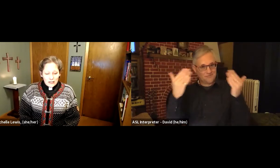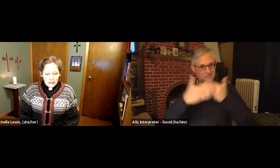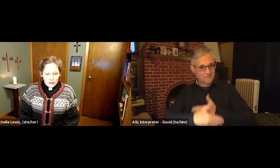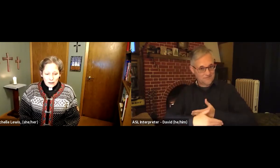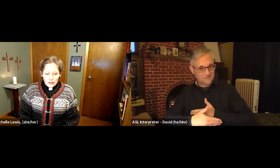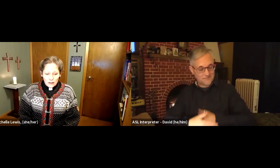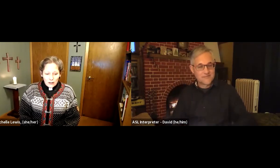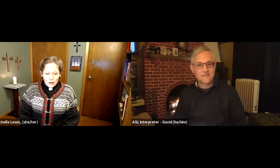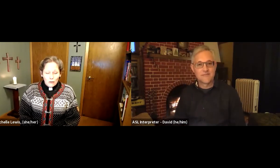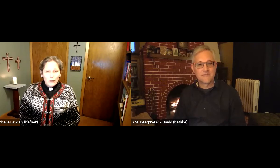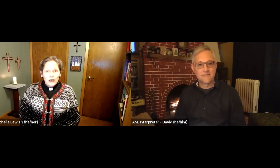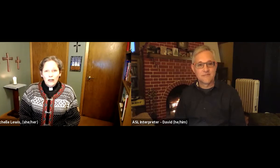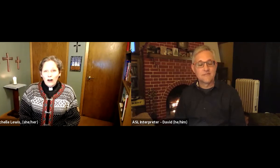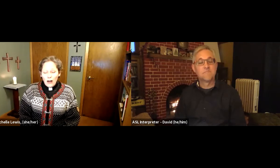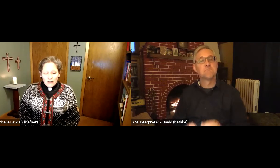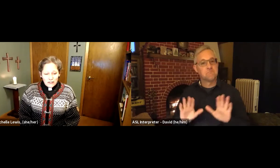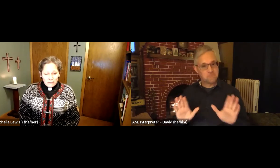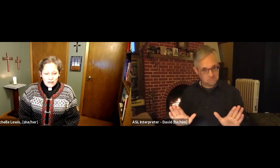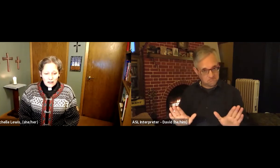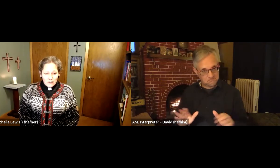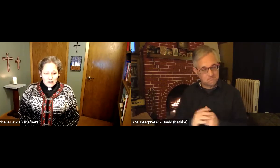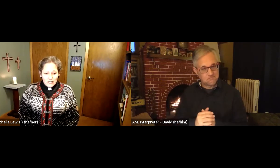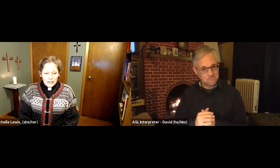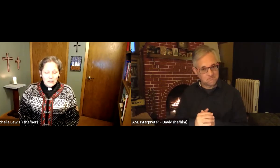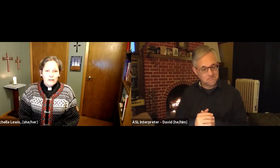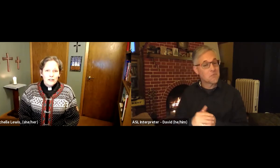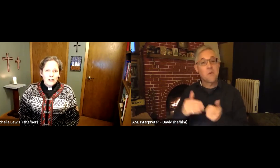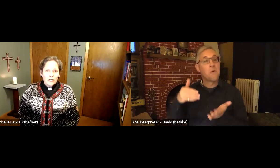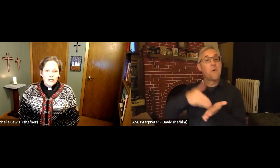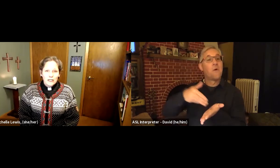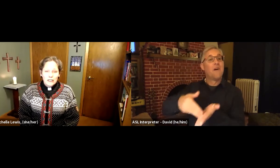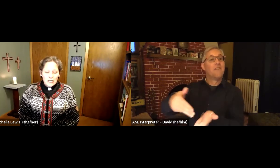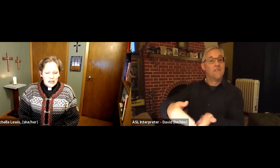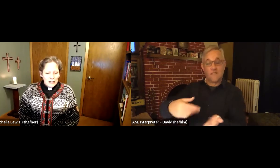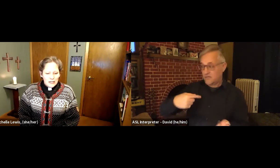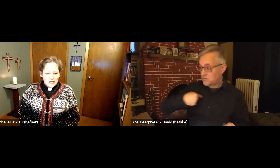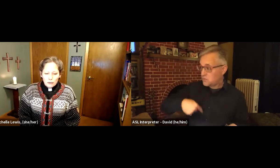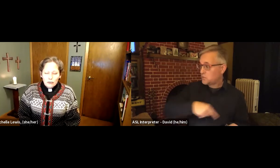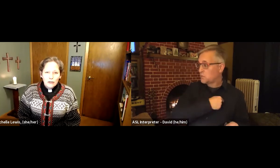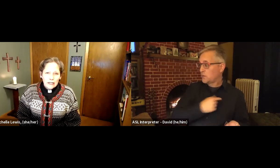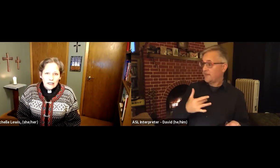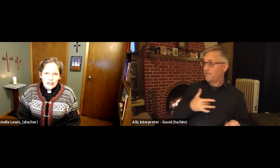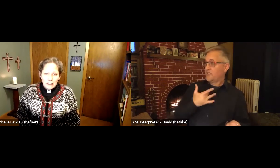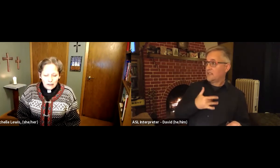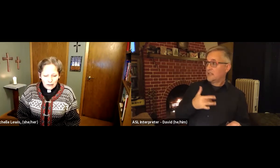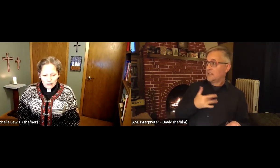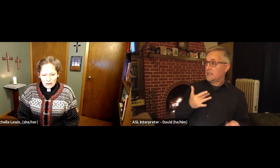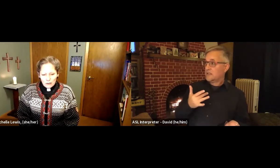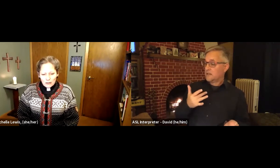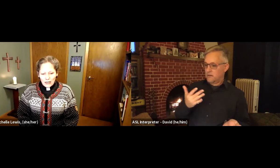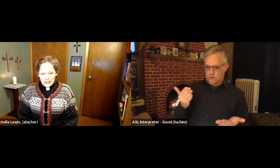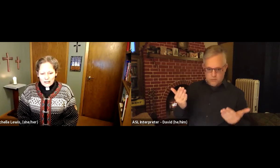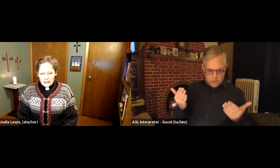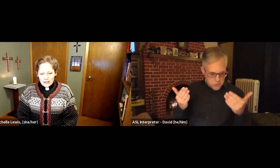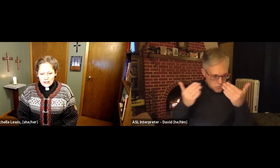And yet, we often feel as if the darkness is completely different from